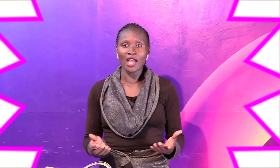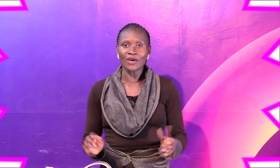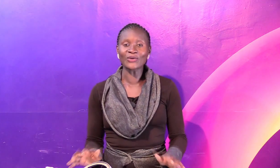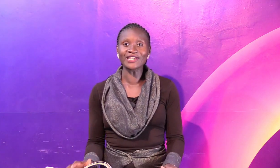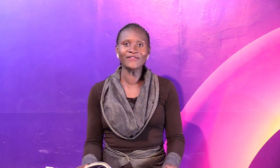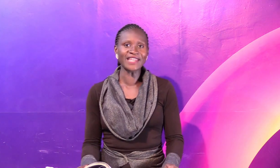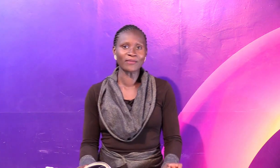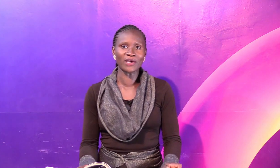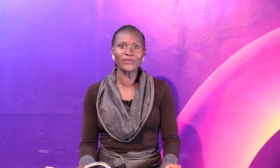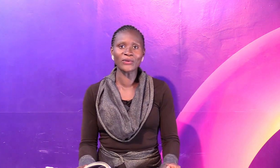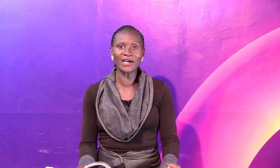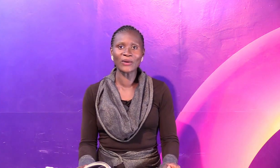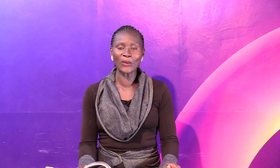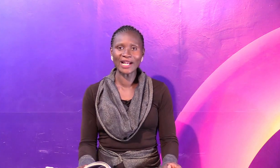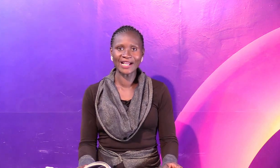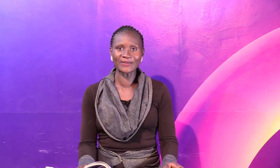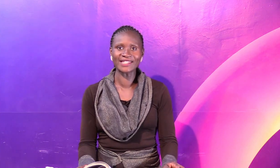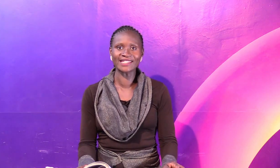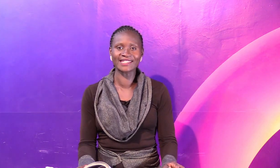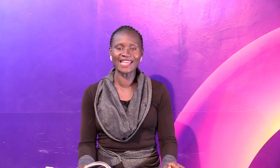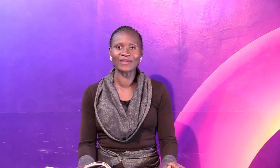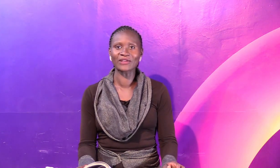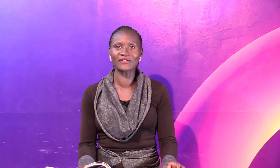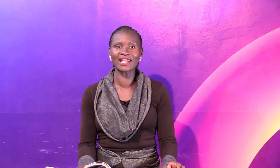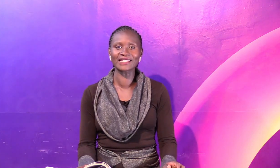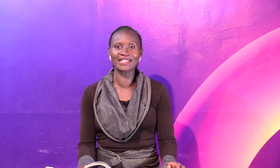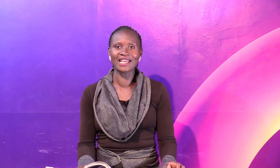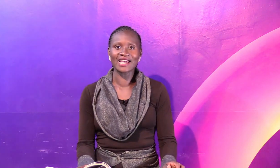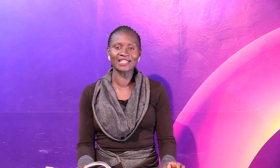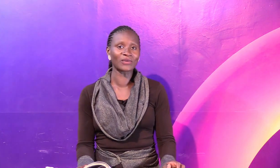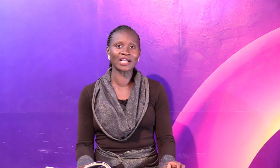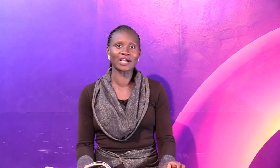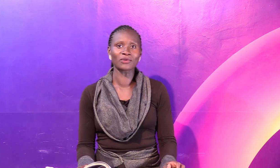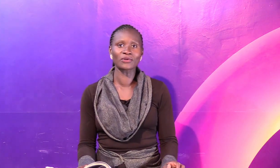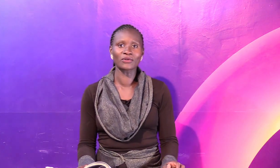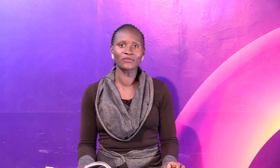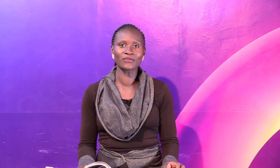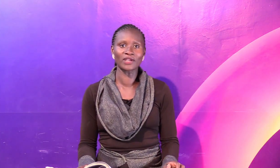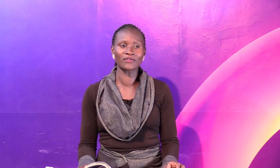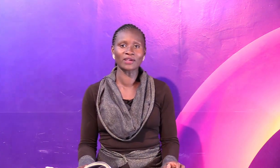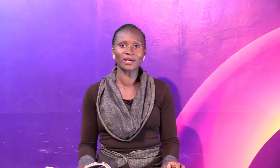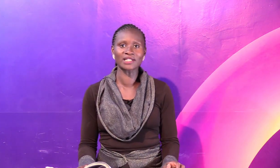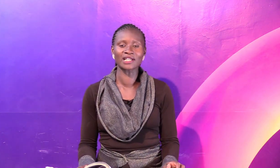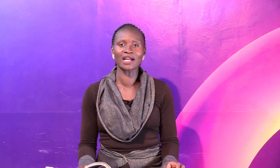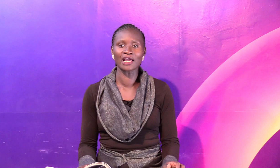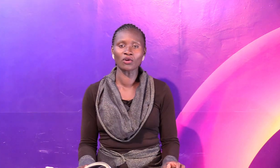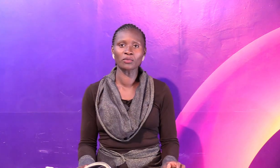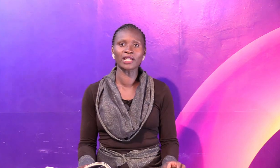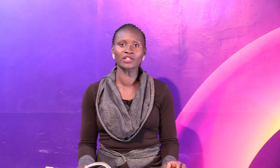Good evening, my viewer. Welcome. This is Sign with Phylis. I do welcome you very much. I hope you're really enjoying